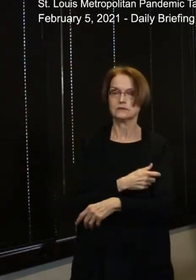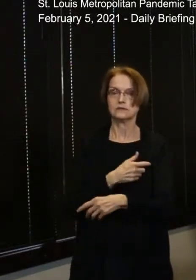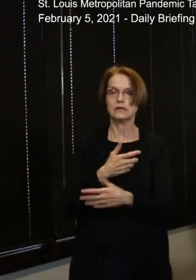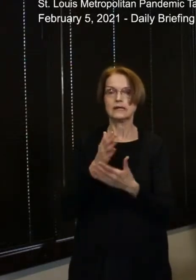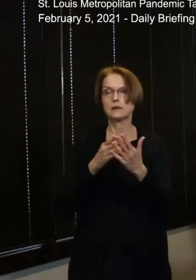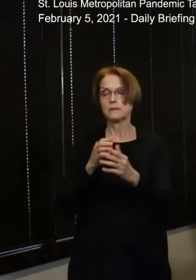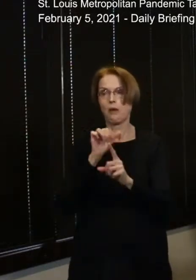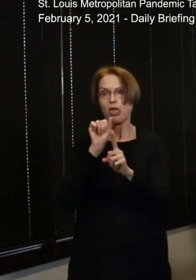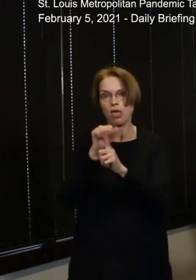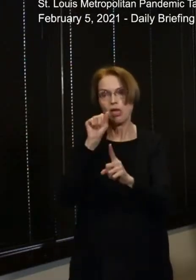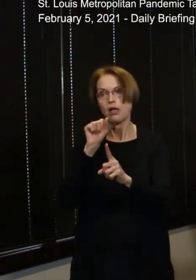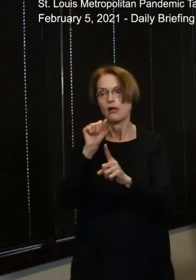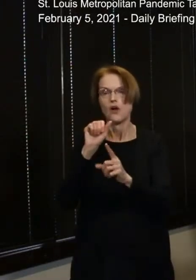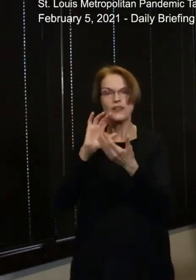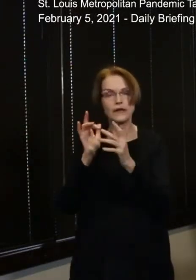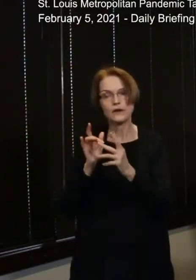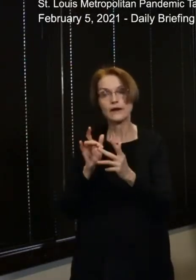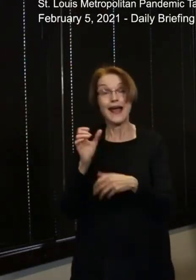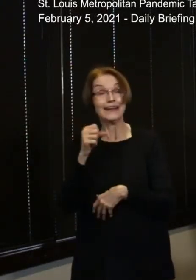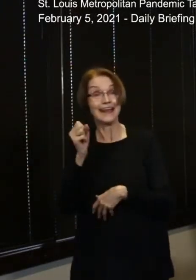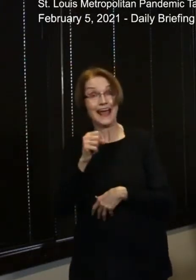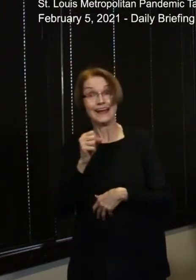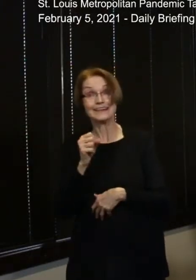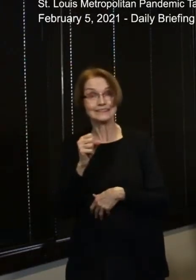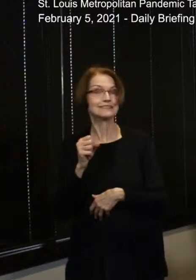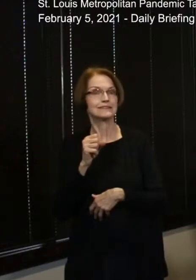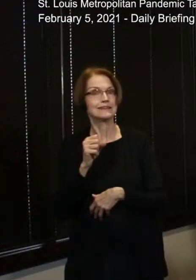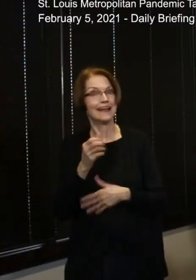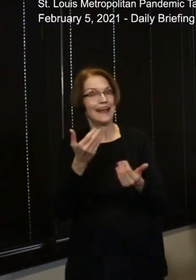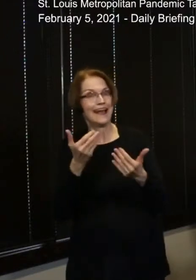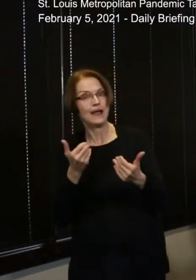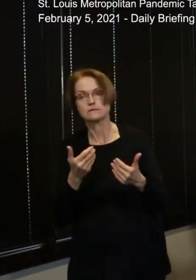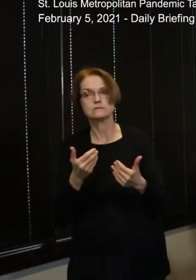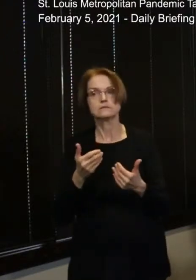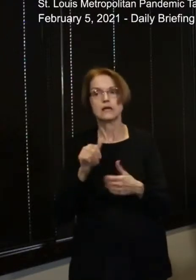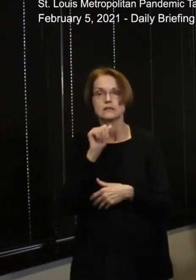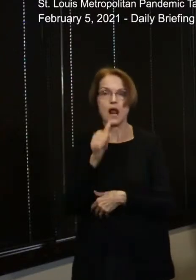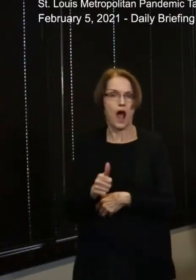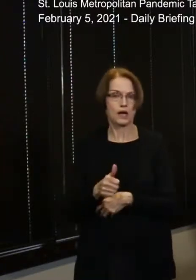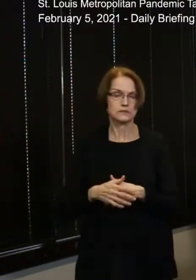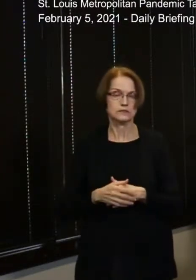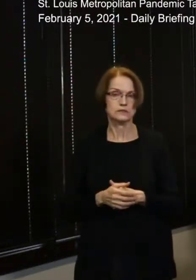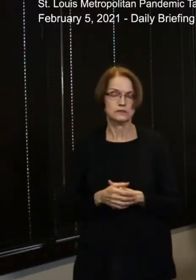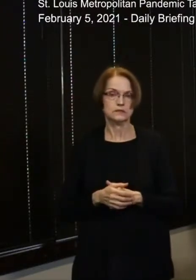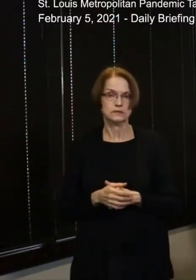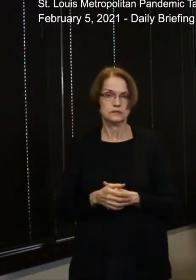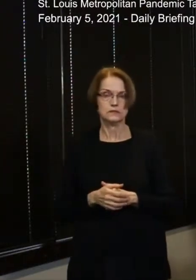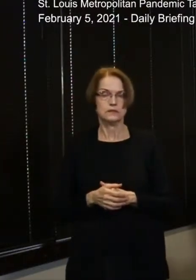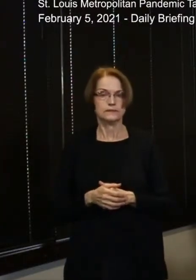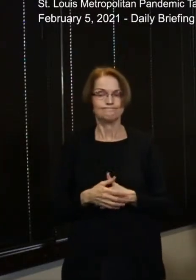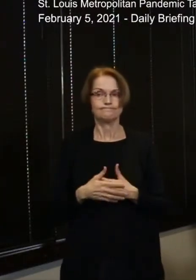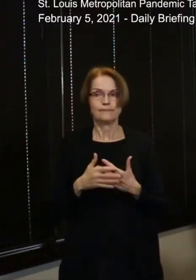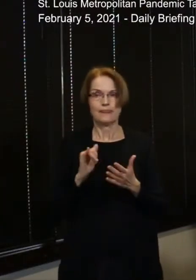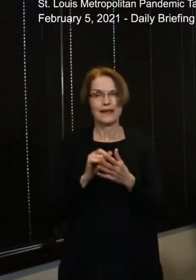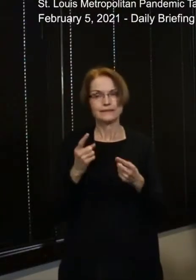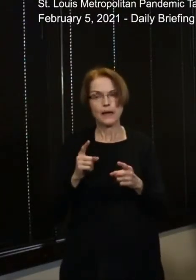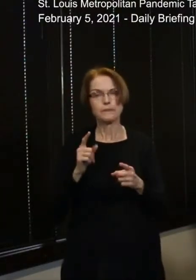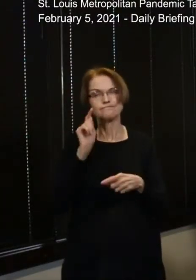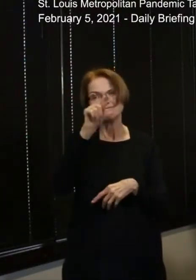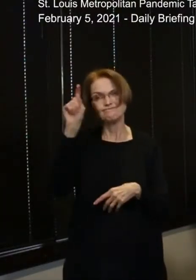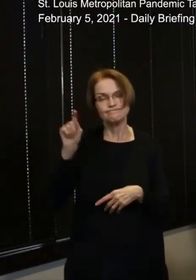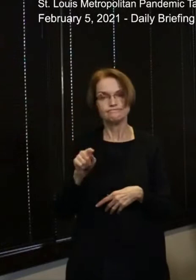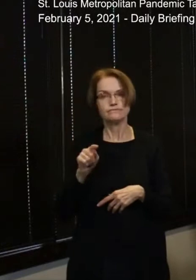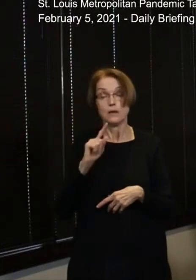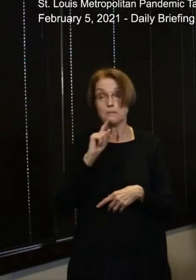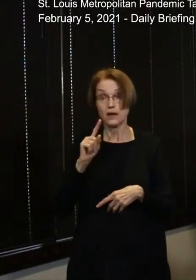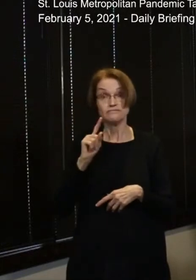scams going on the internet saying, yes, we're doing that when we're not. So I think it's happened, here and there. I haven't heard